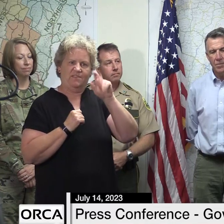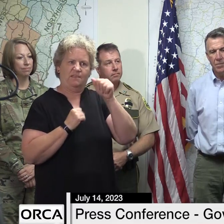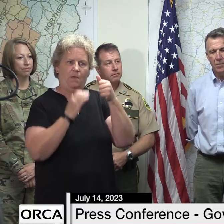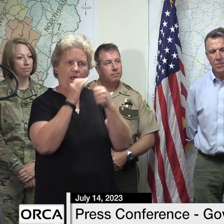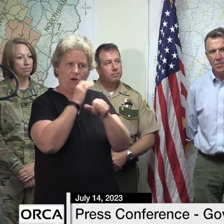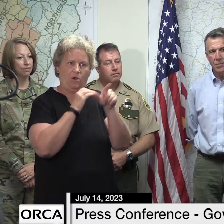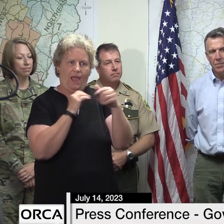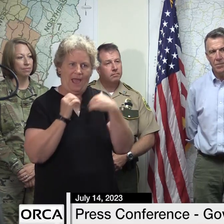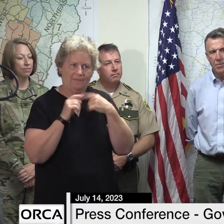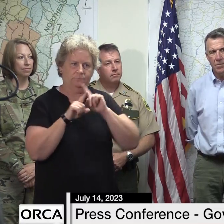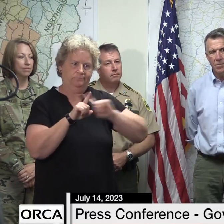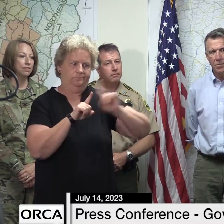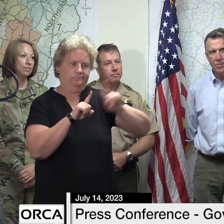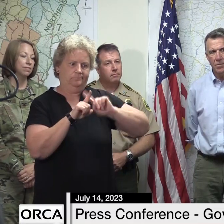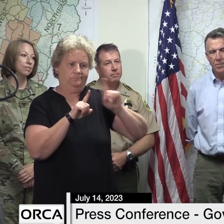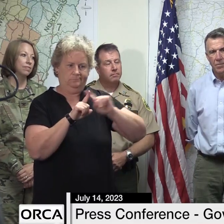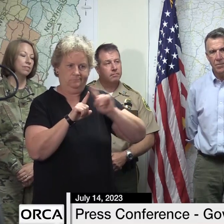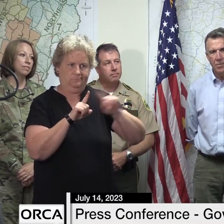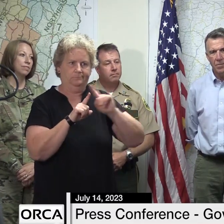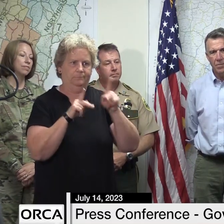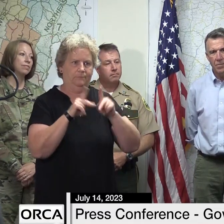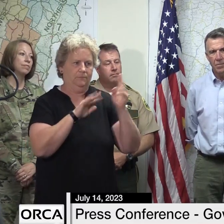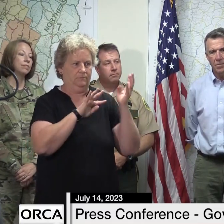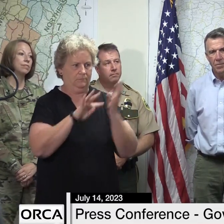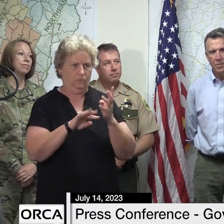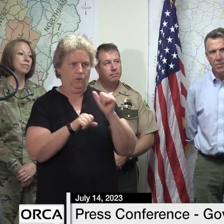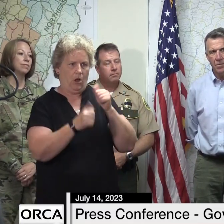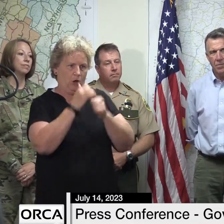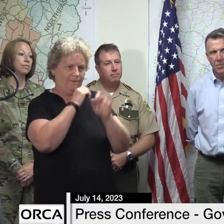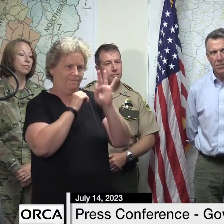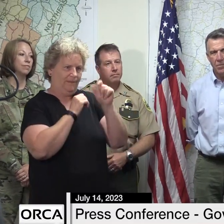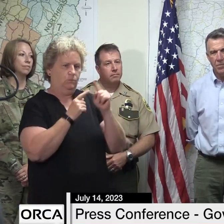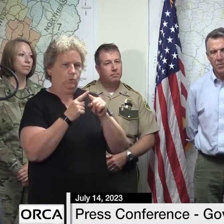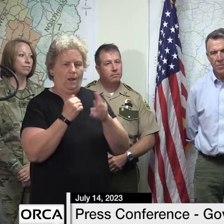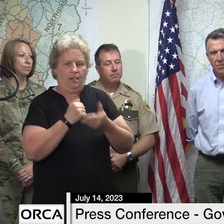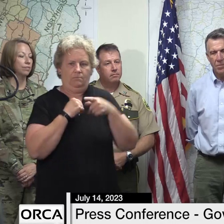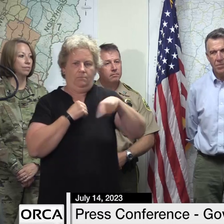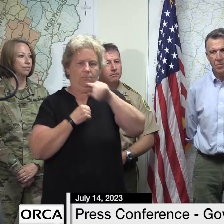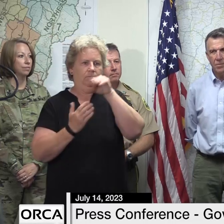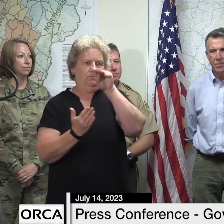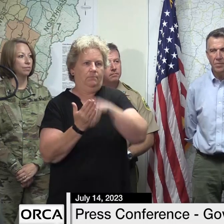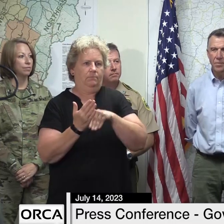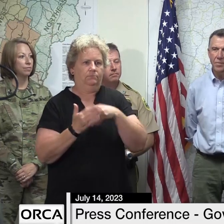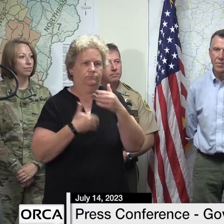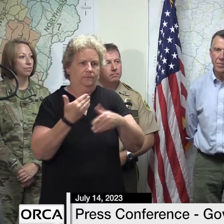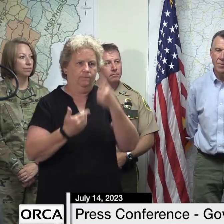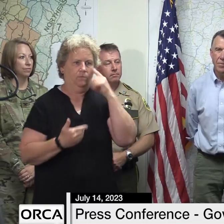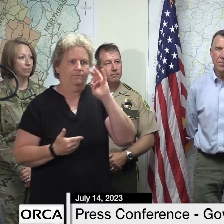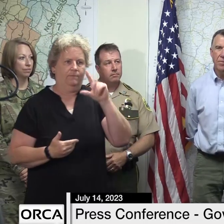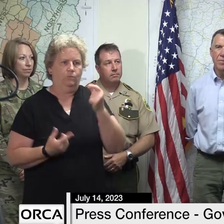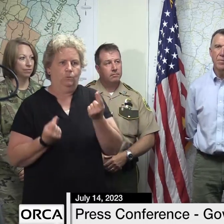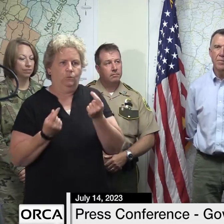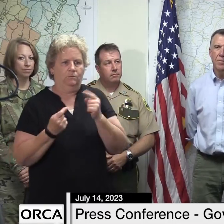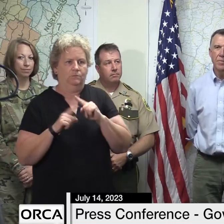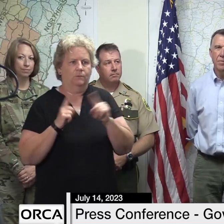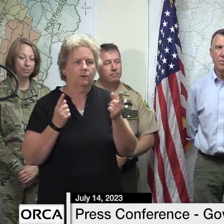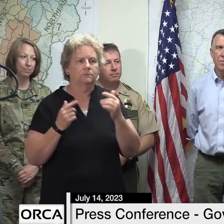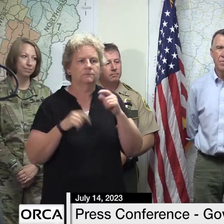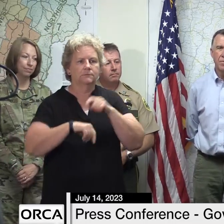field to apply. That will start the process going. Each individual will have a different time frame and path forward based